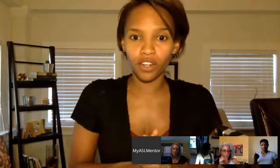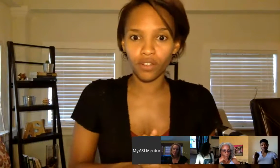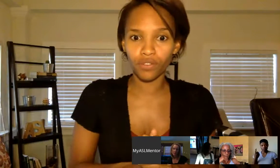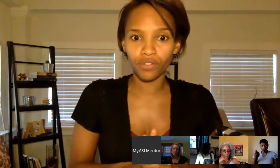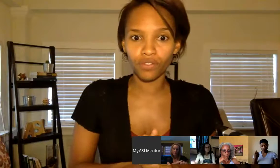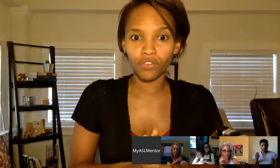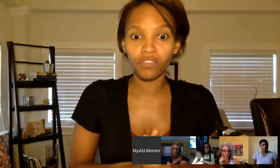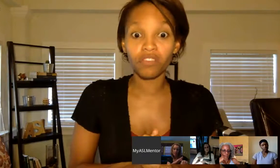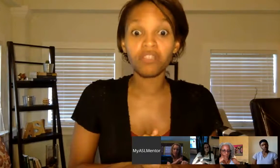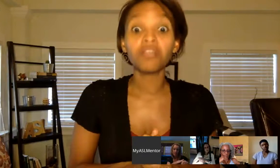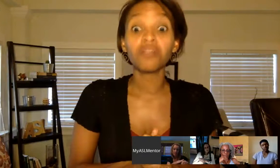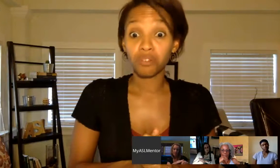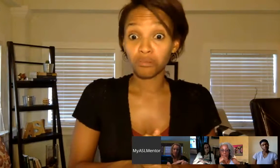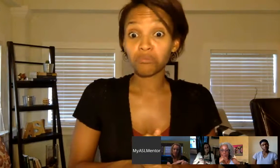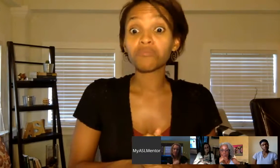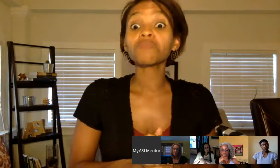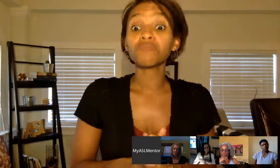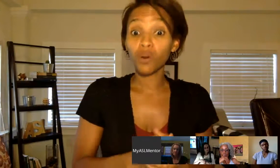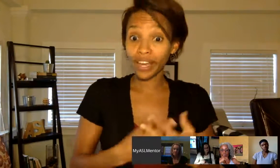thing off?